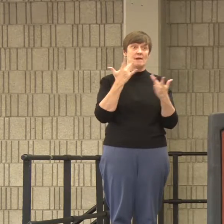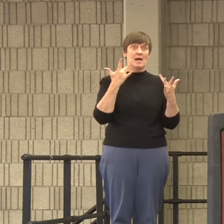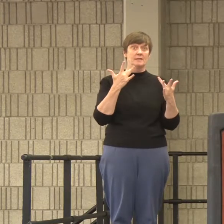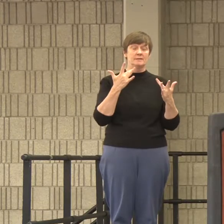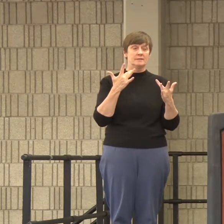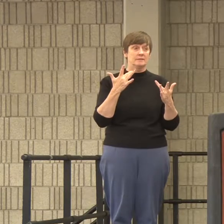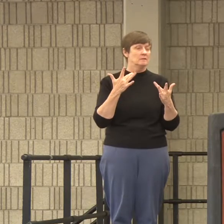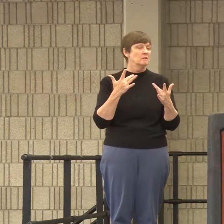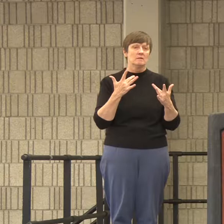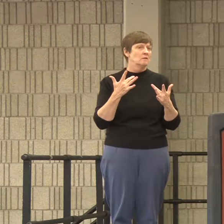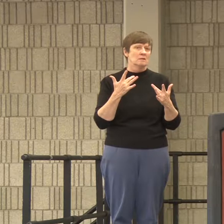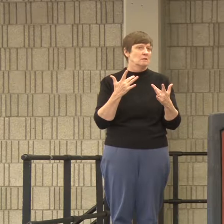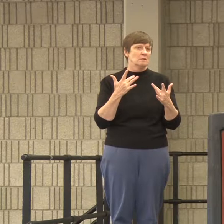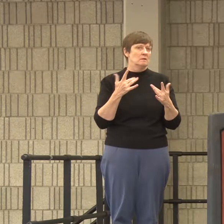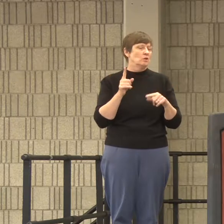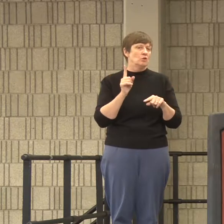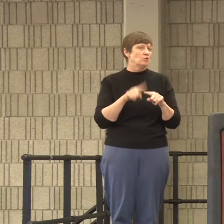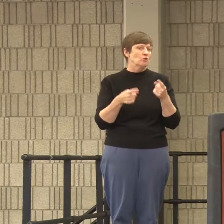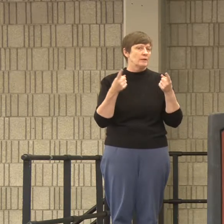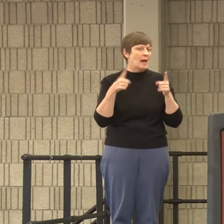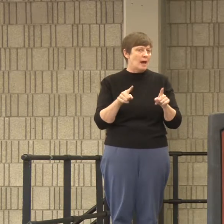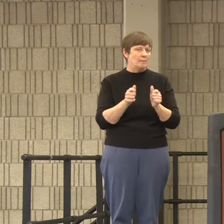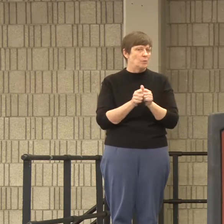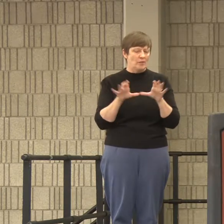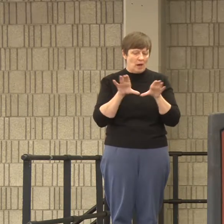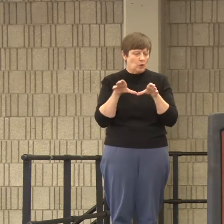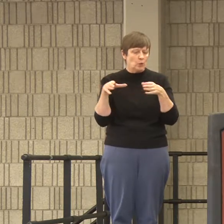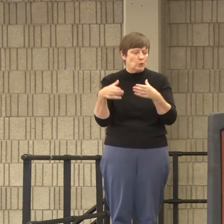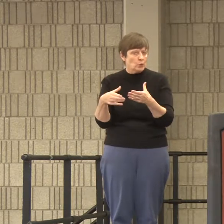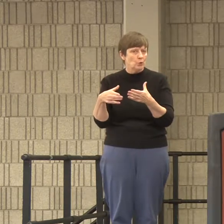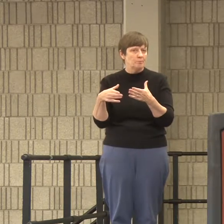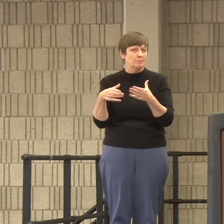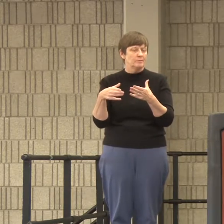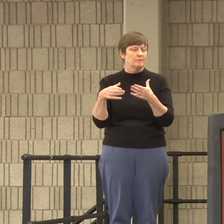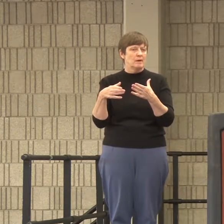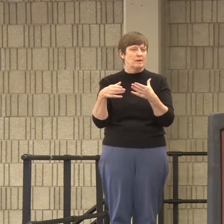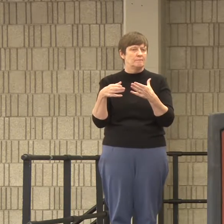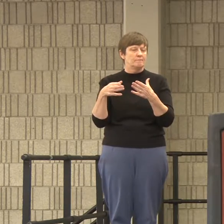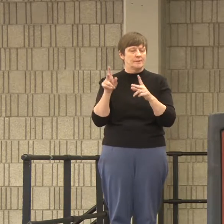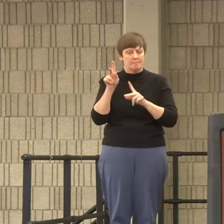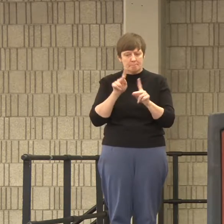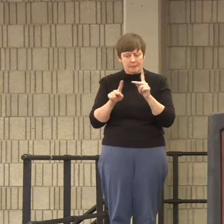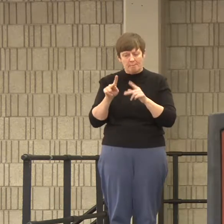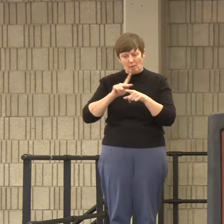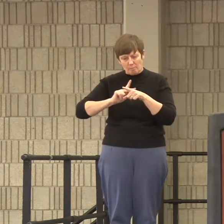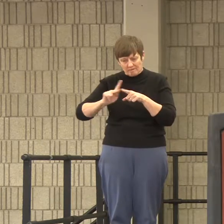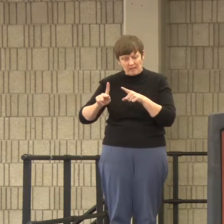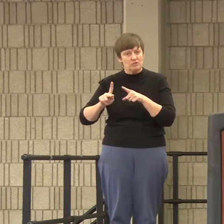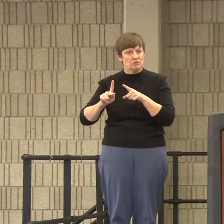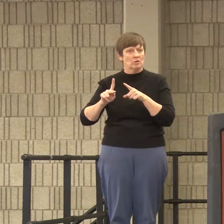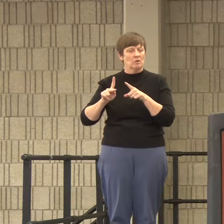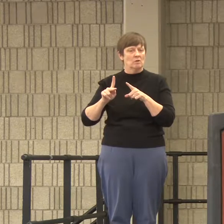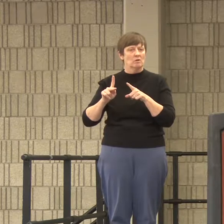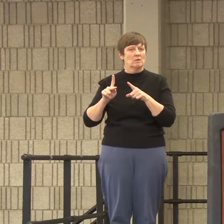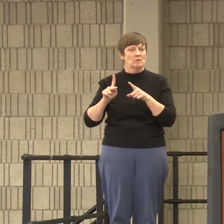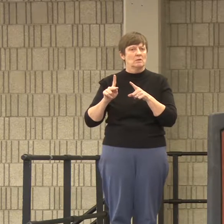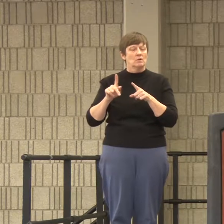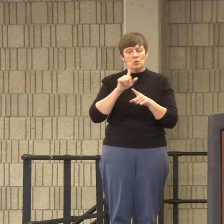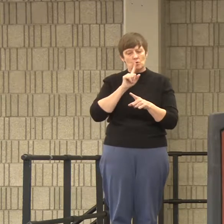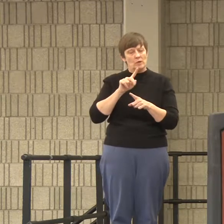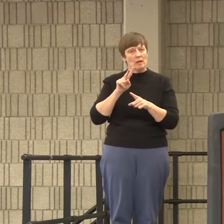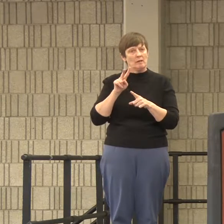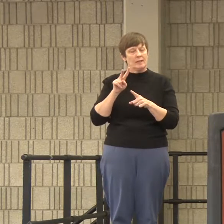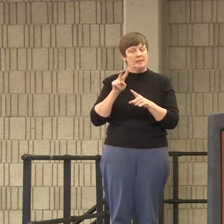could not take place without a group of committed individuals and professionals who give their heart and soul to this